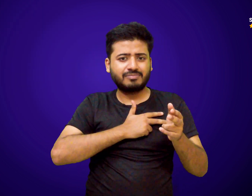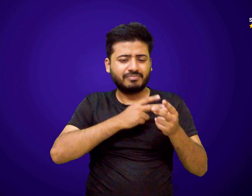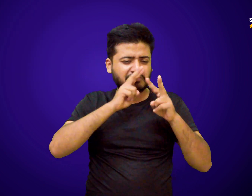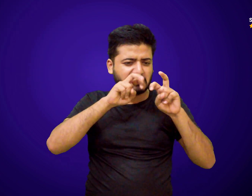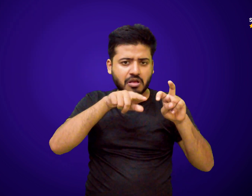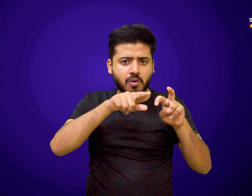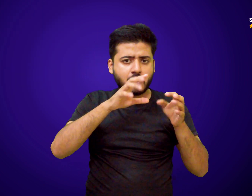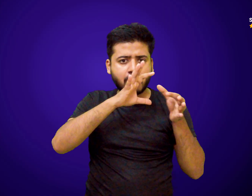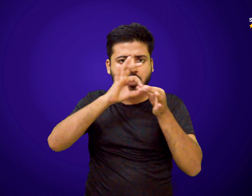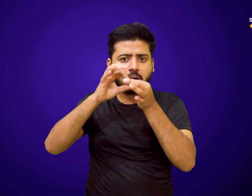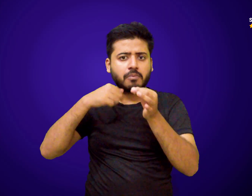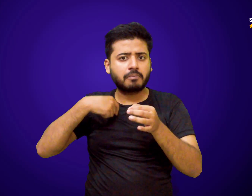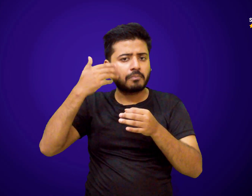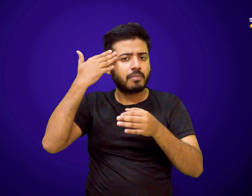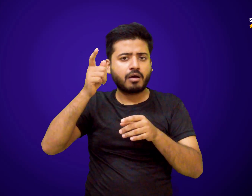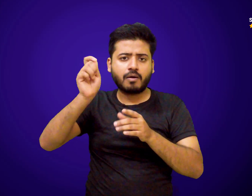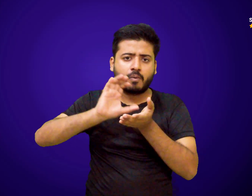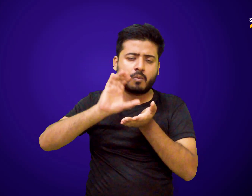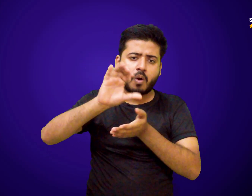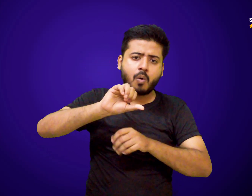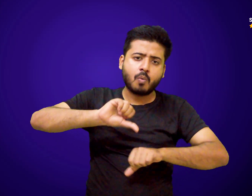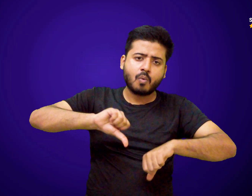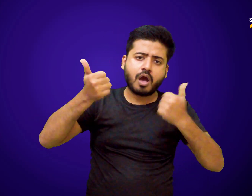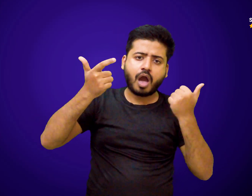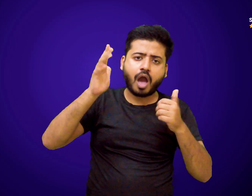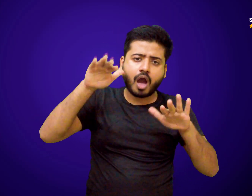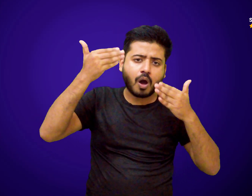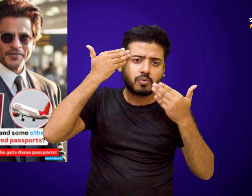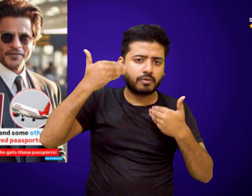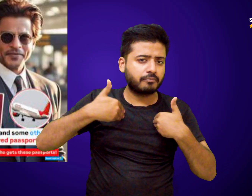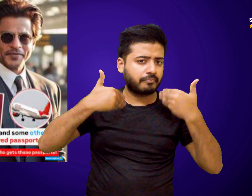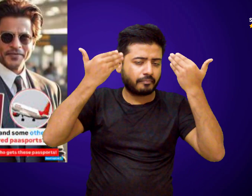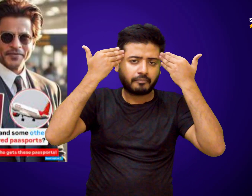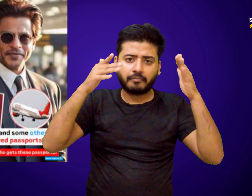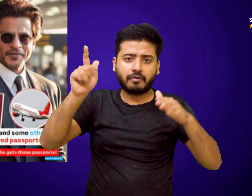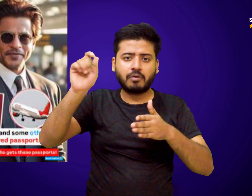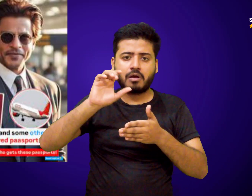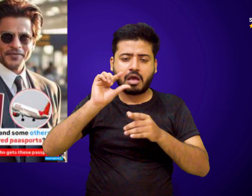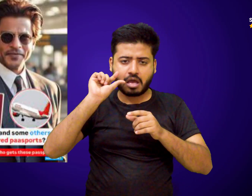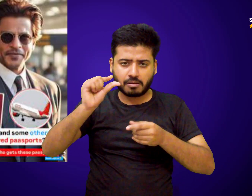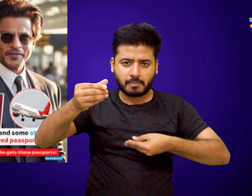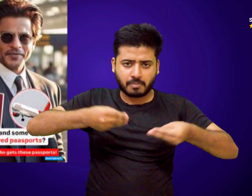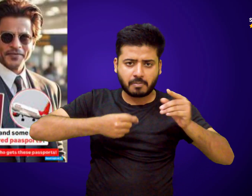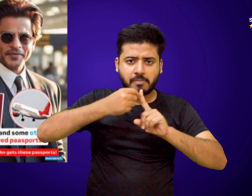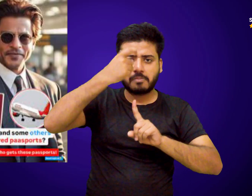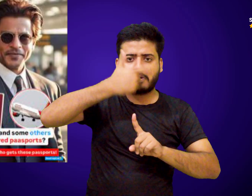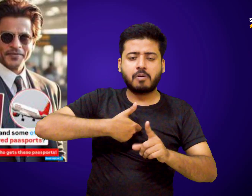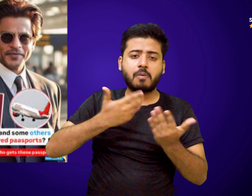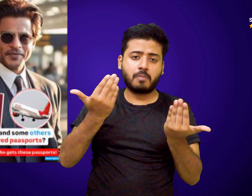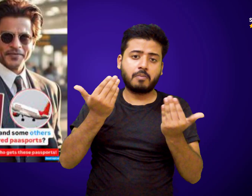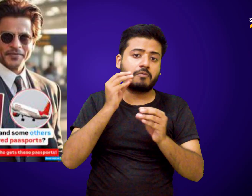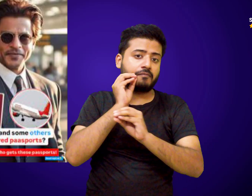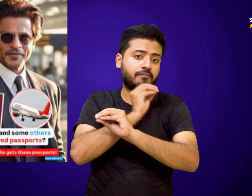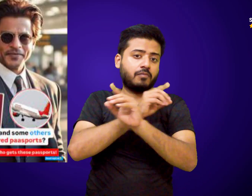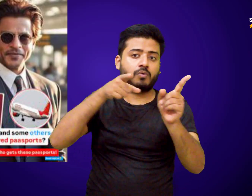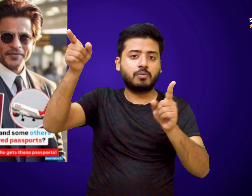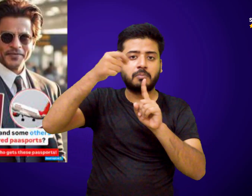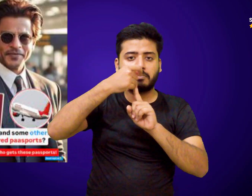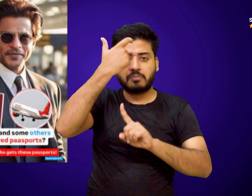pages for multiple visa and entry stamps. Validity valid for 5 years or less, depending on the length of the official